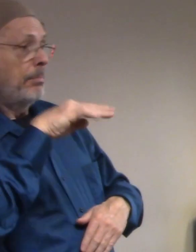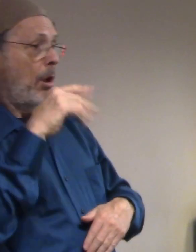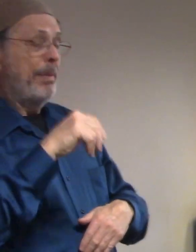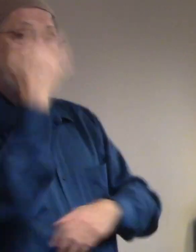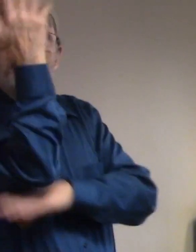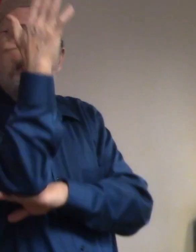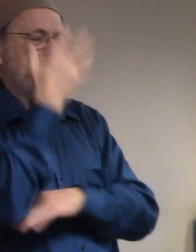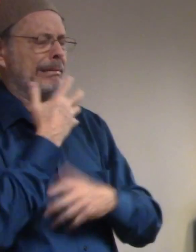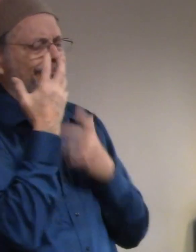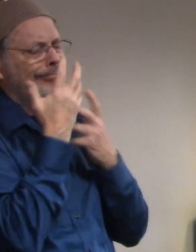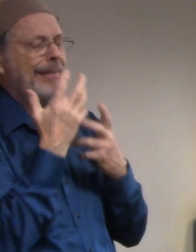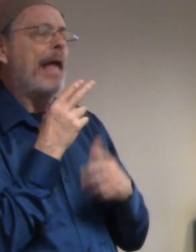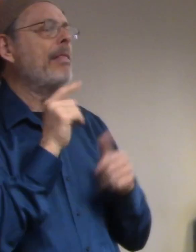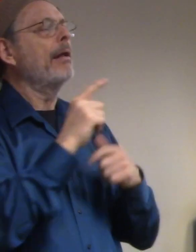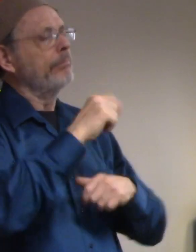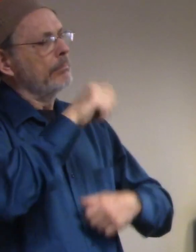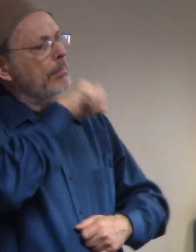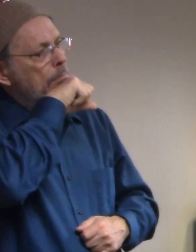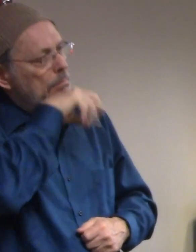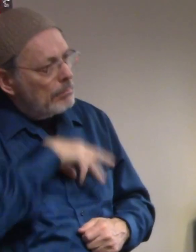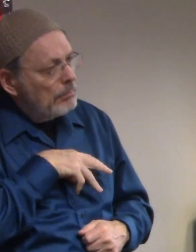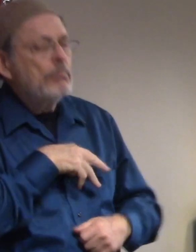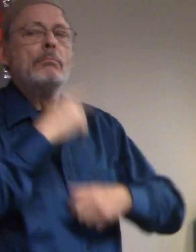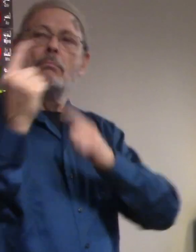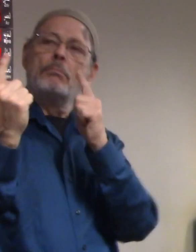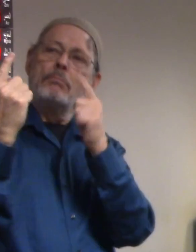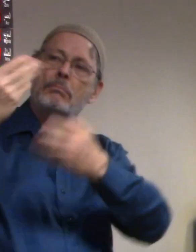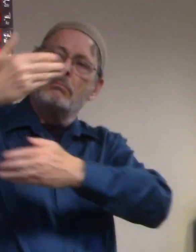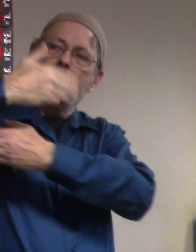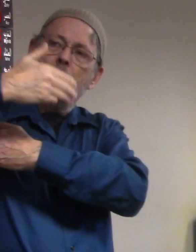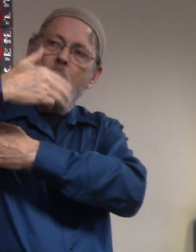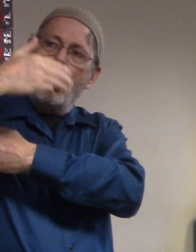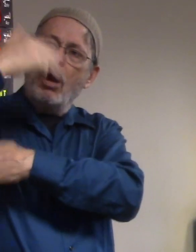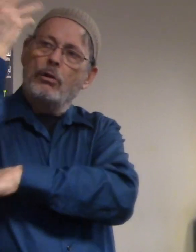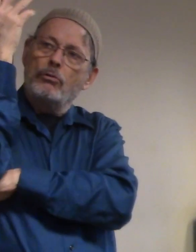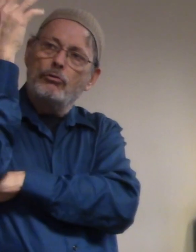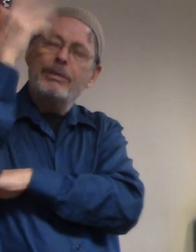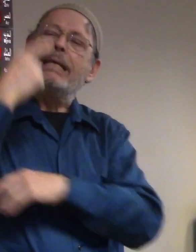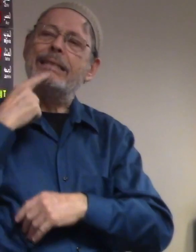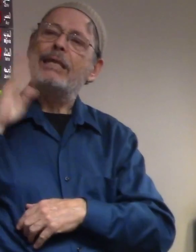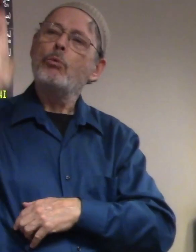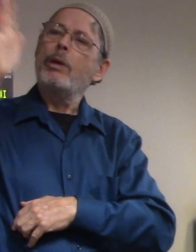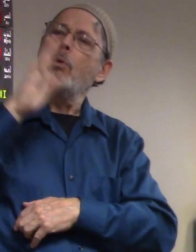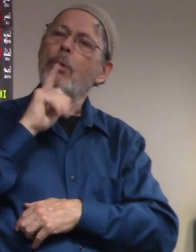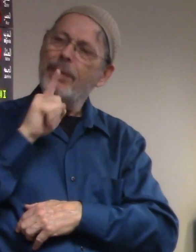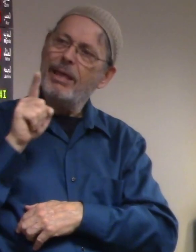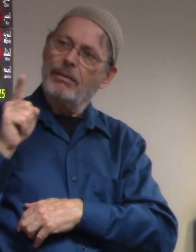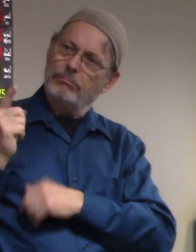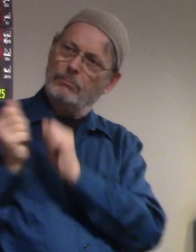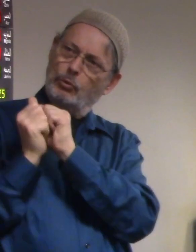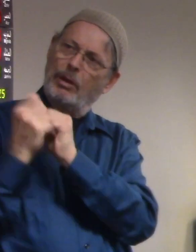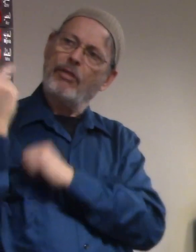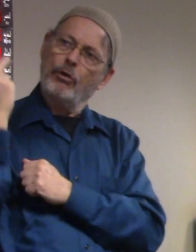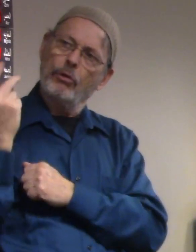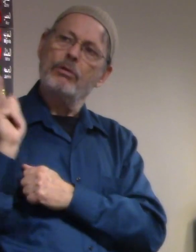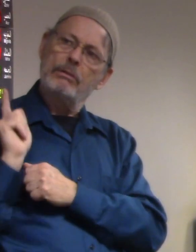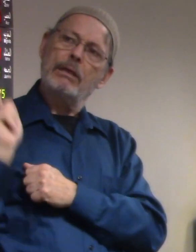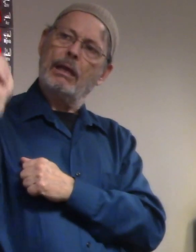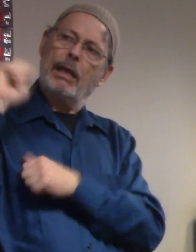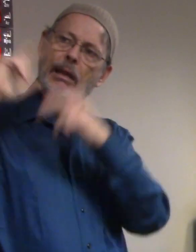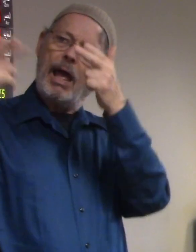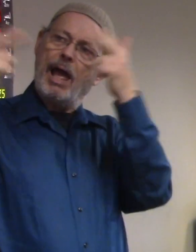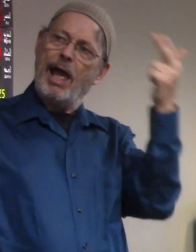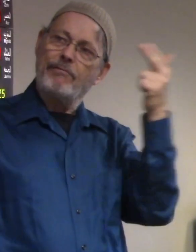went up to it and he hugged the tree and held it and promised it to be, would be with him in Jannah, so it got quiet down. This